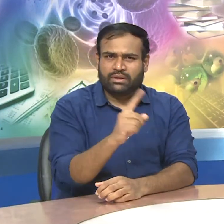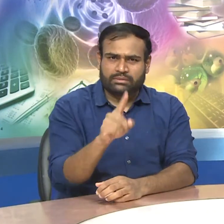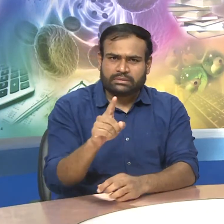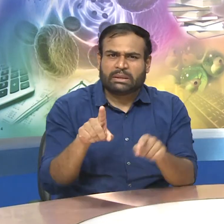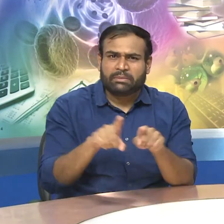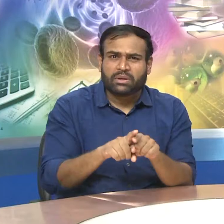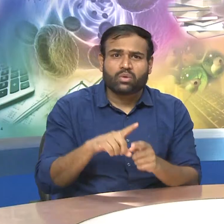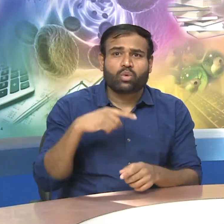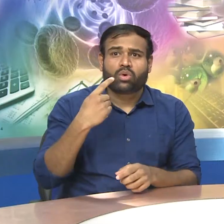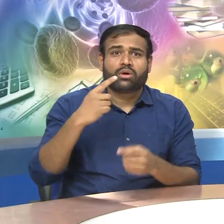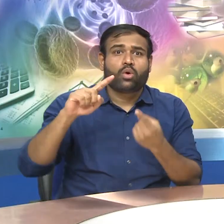1/12